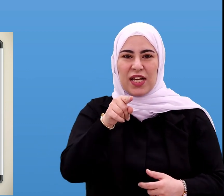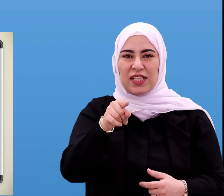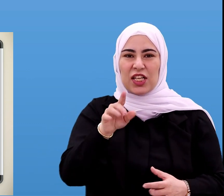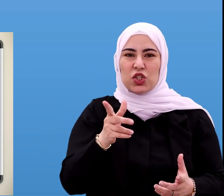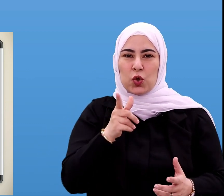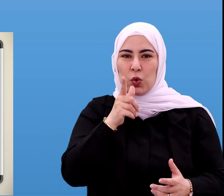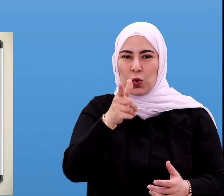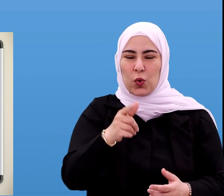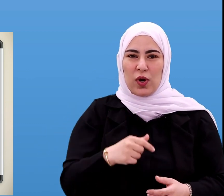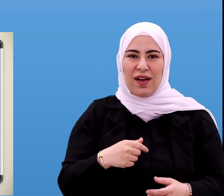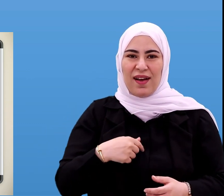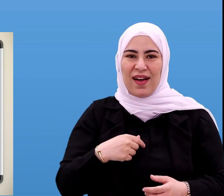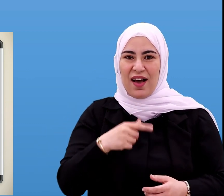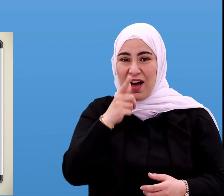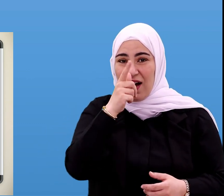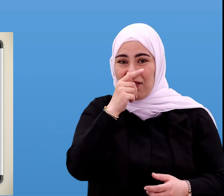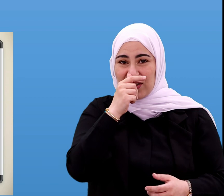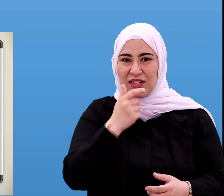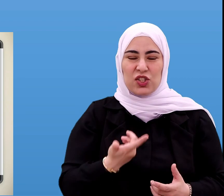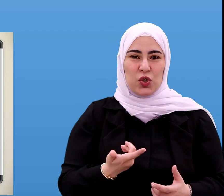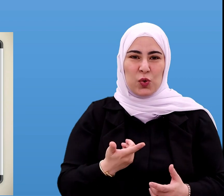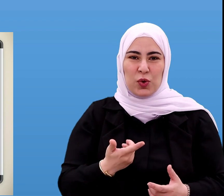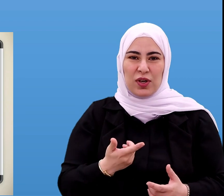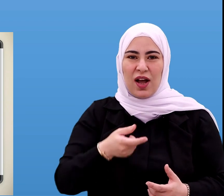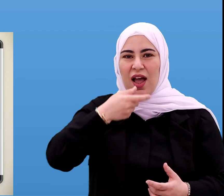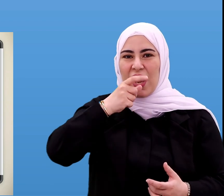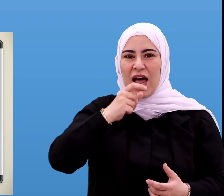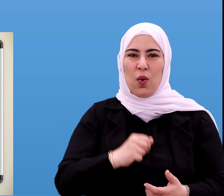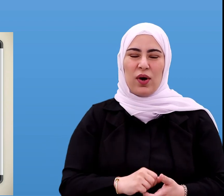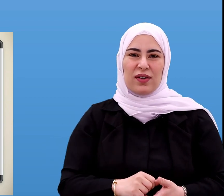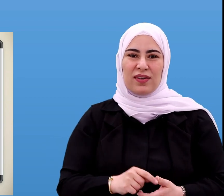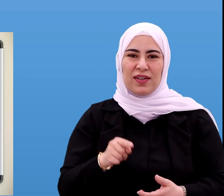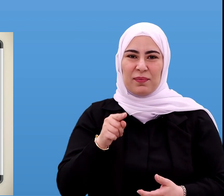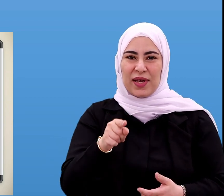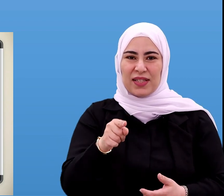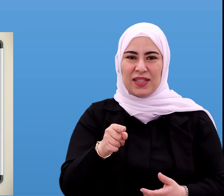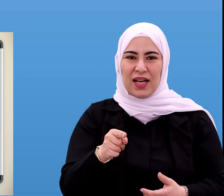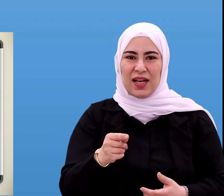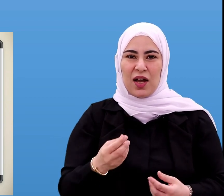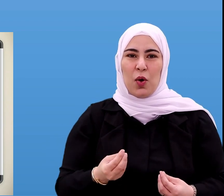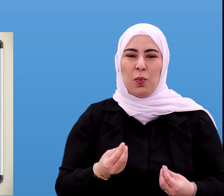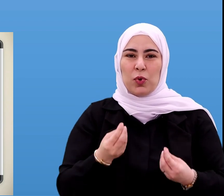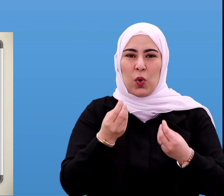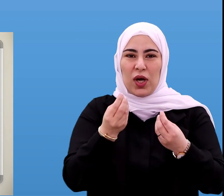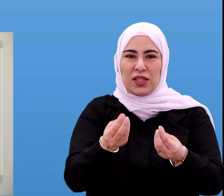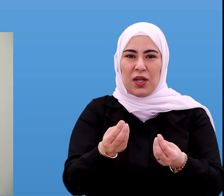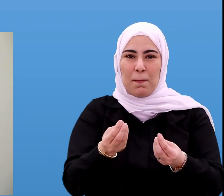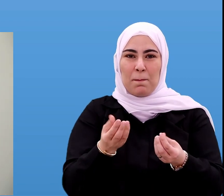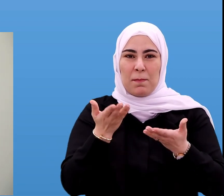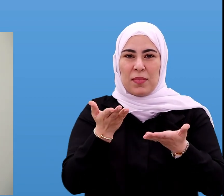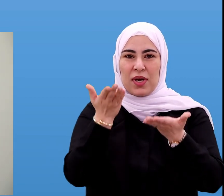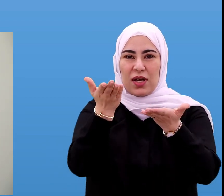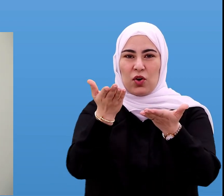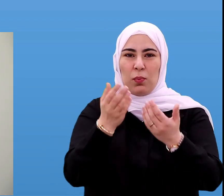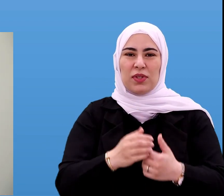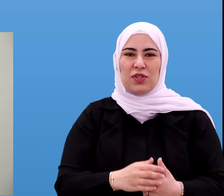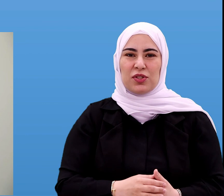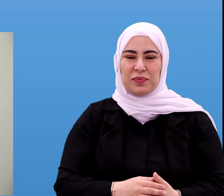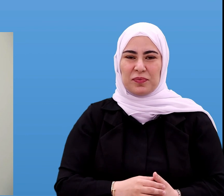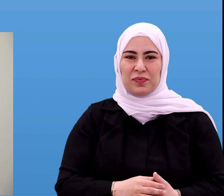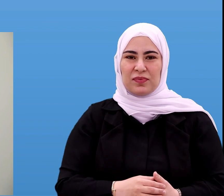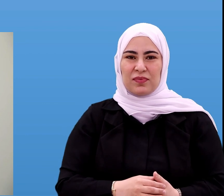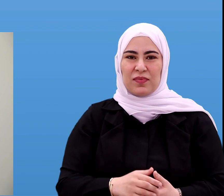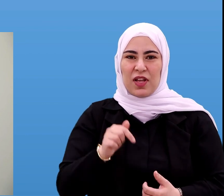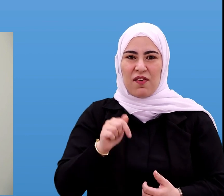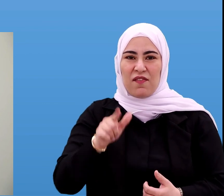coffee. The coffee blend of this cafe is amazing. So here you're basically recommending. Usually in